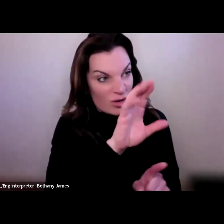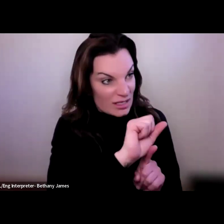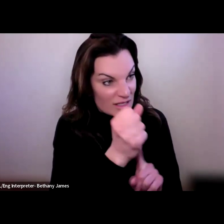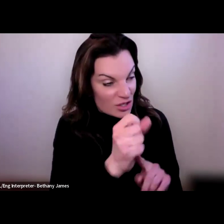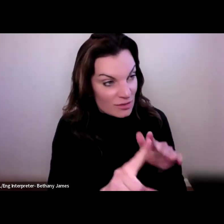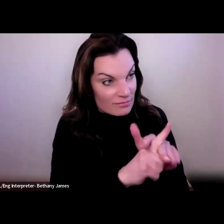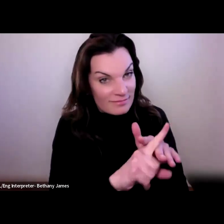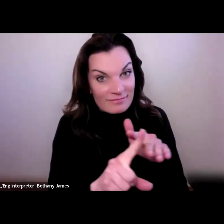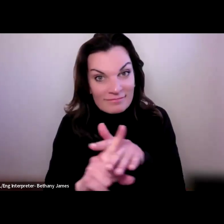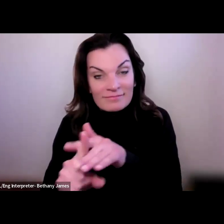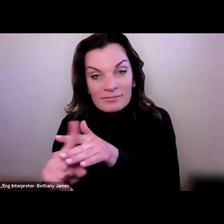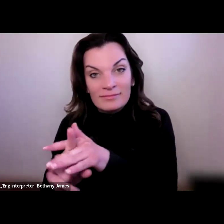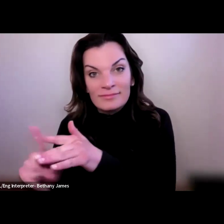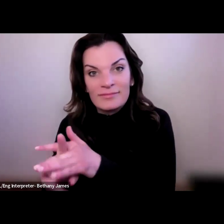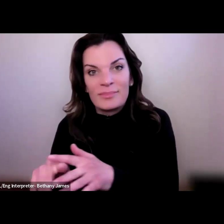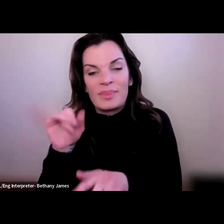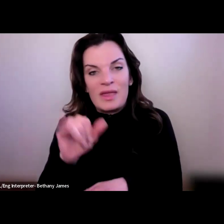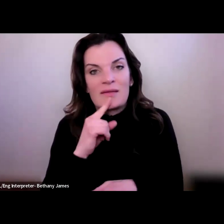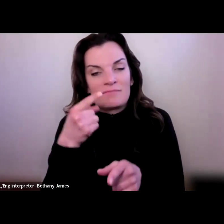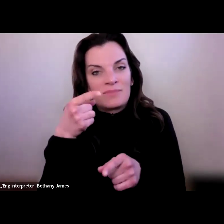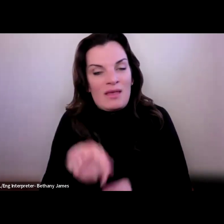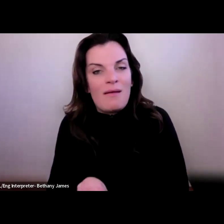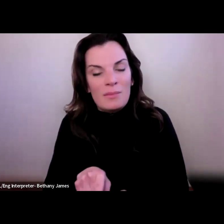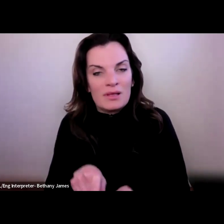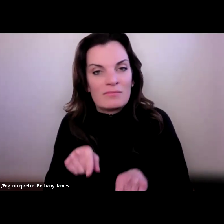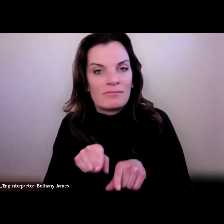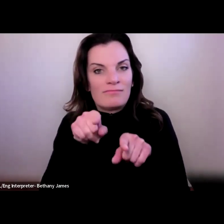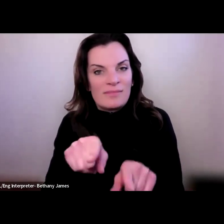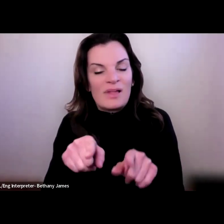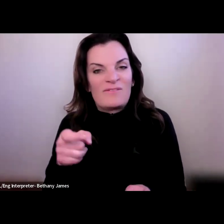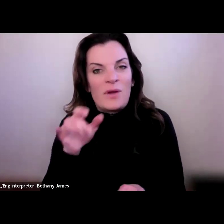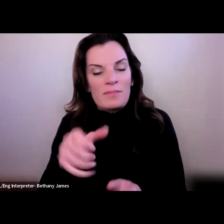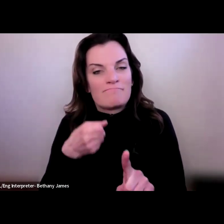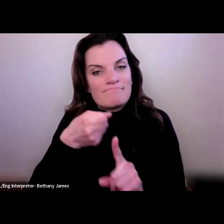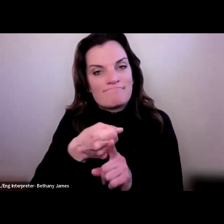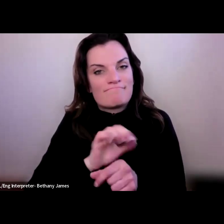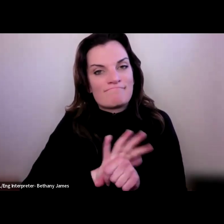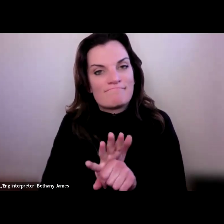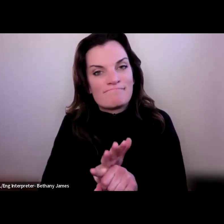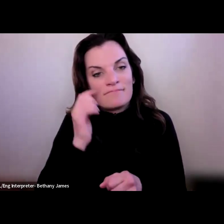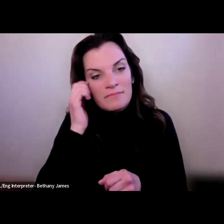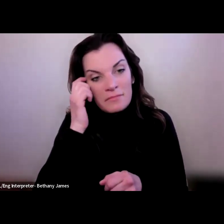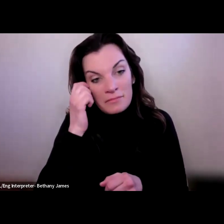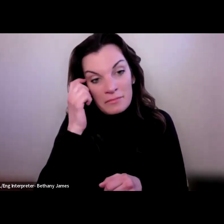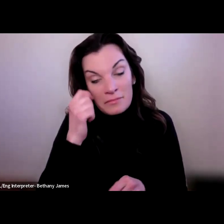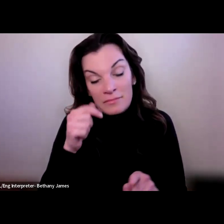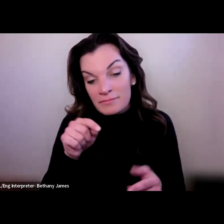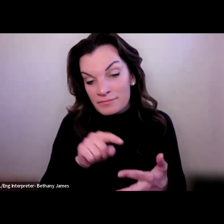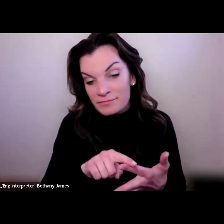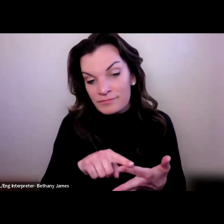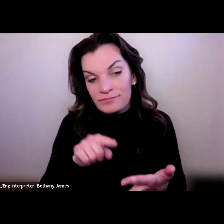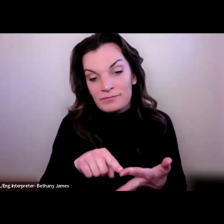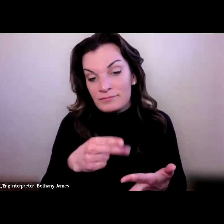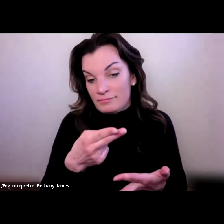so long that can crop up from a viral infection: POTS, MCAS,